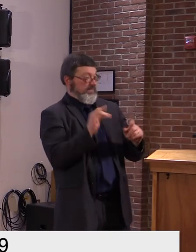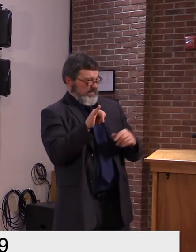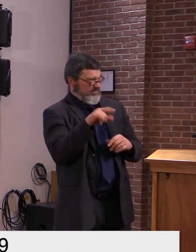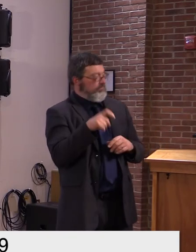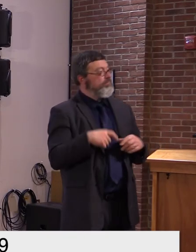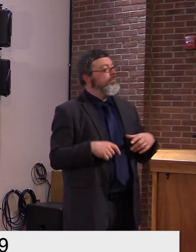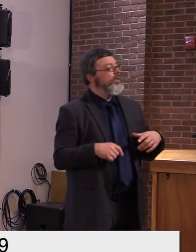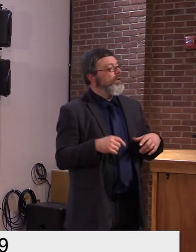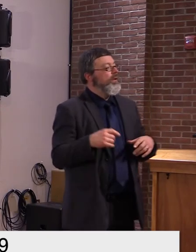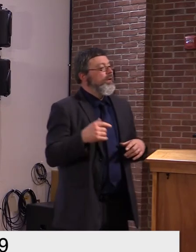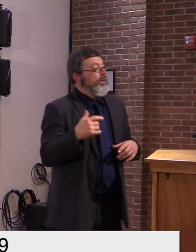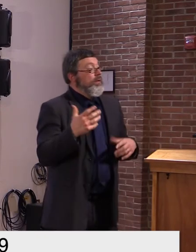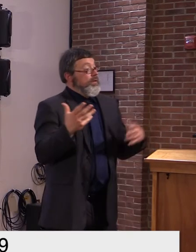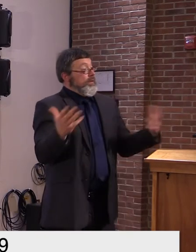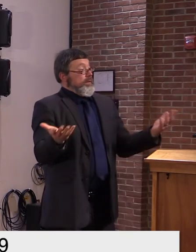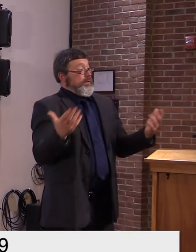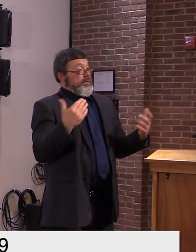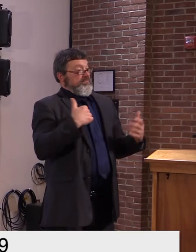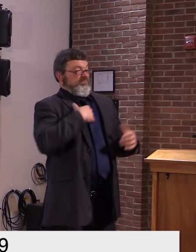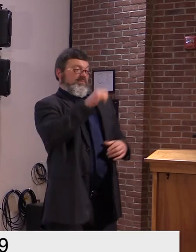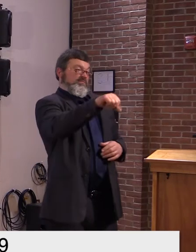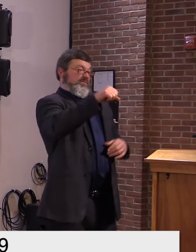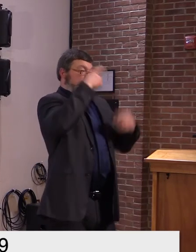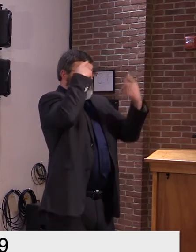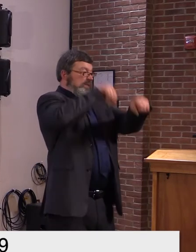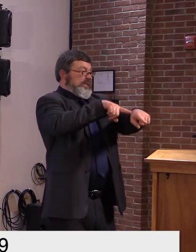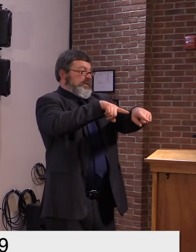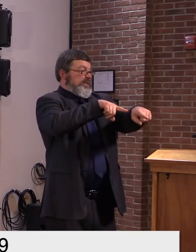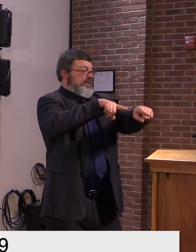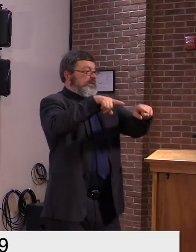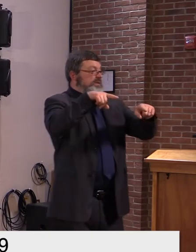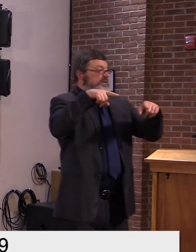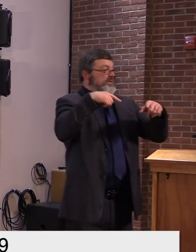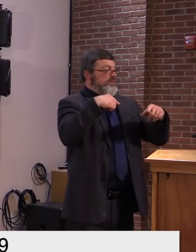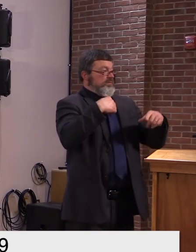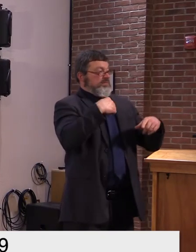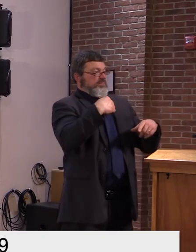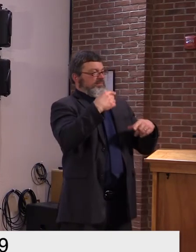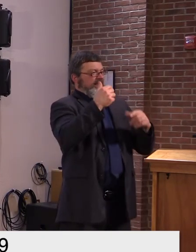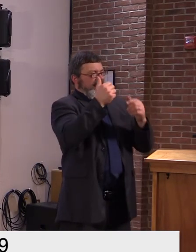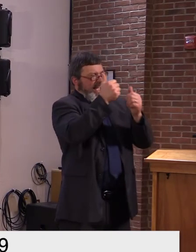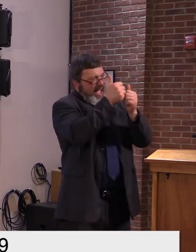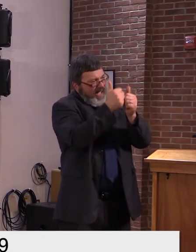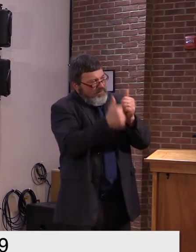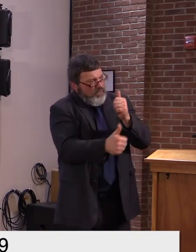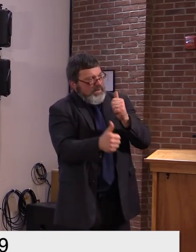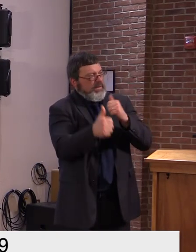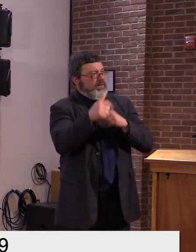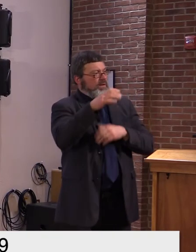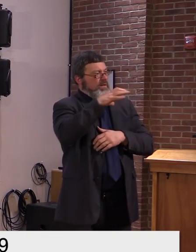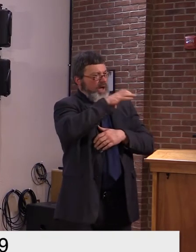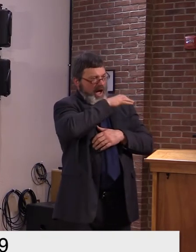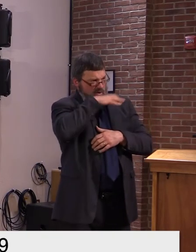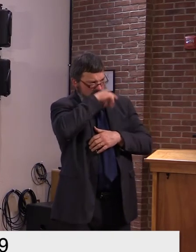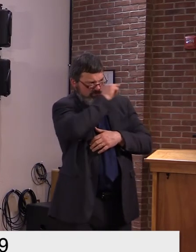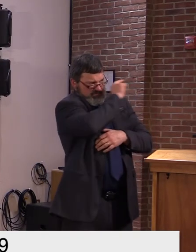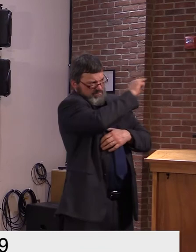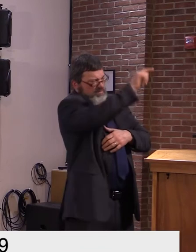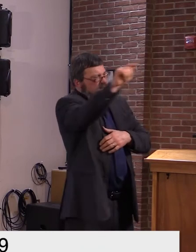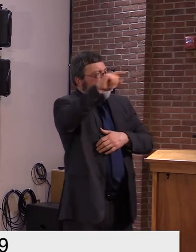to not trade in individual stocks. We saw what's going on